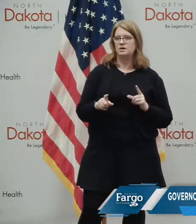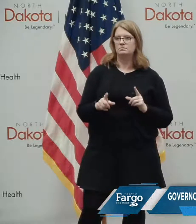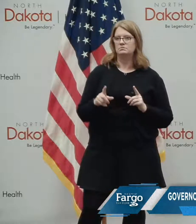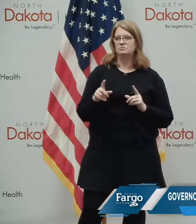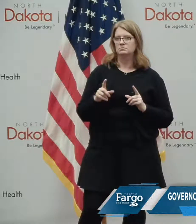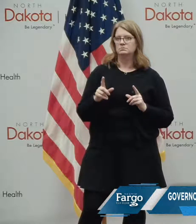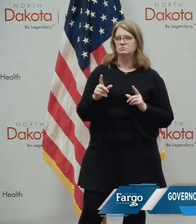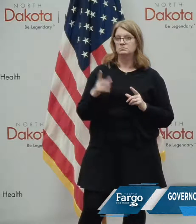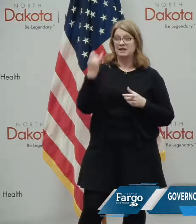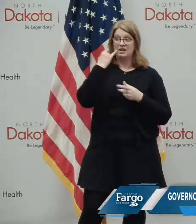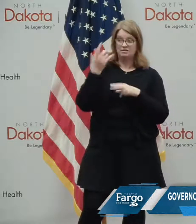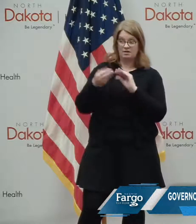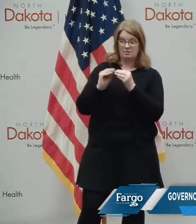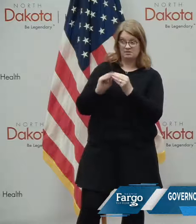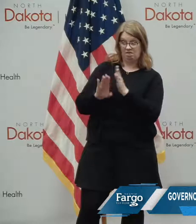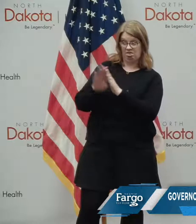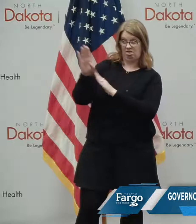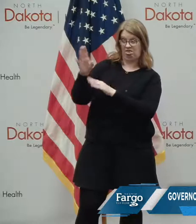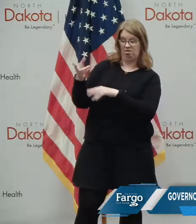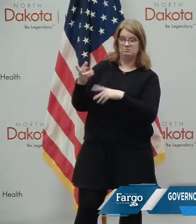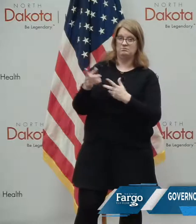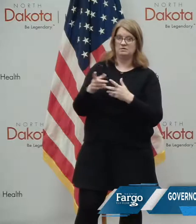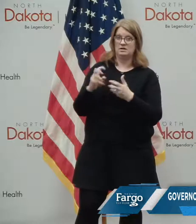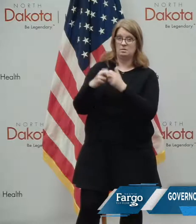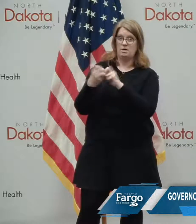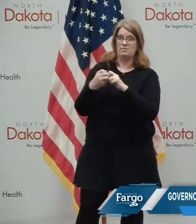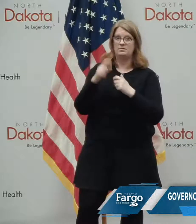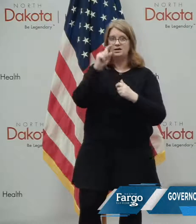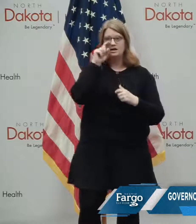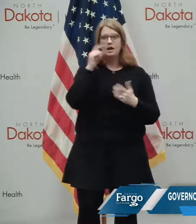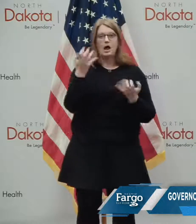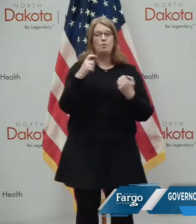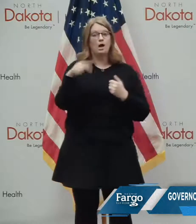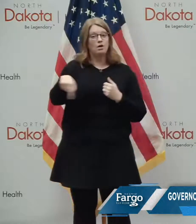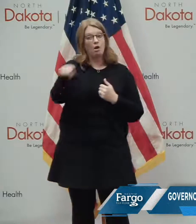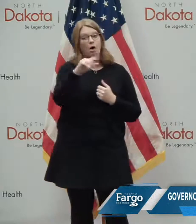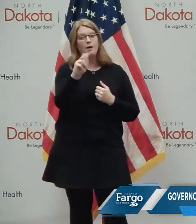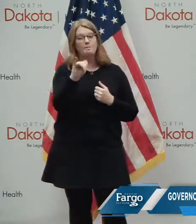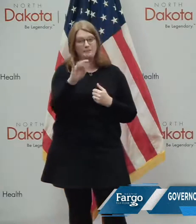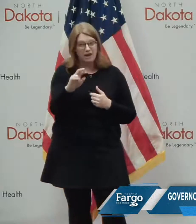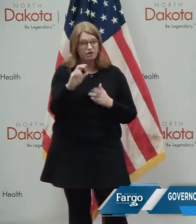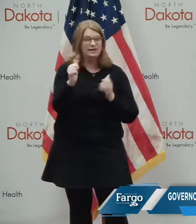can while still protecting personal patient information. I want every mayor, every citizen,